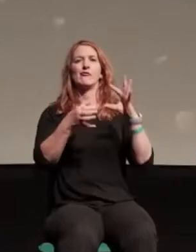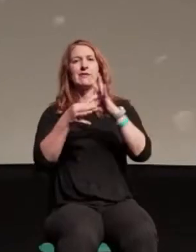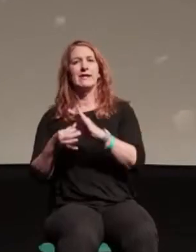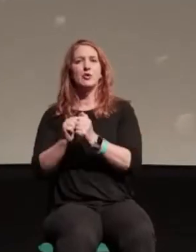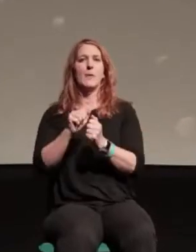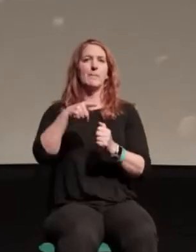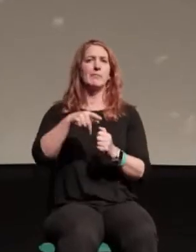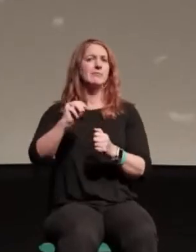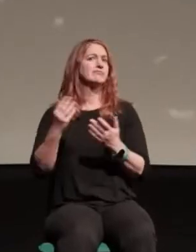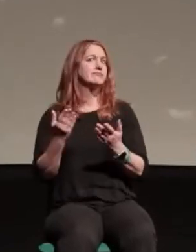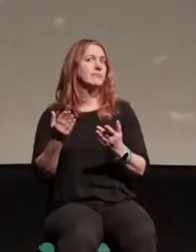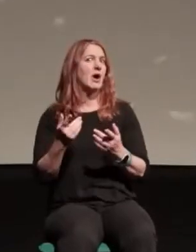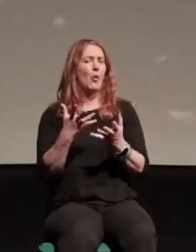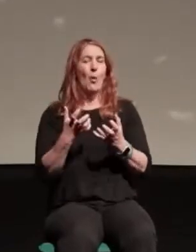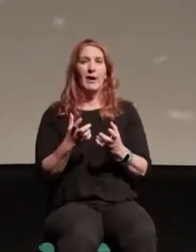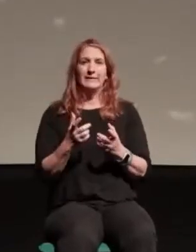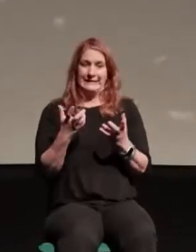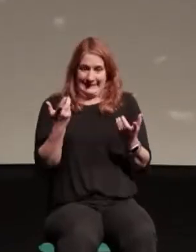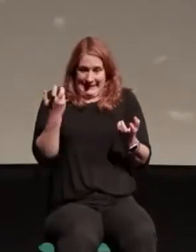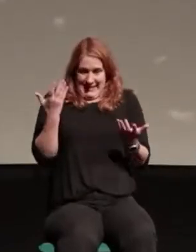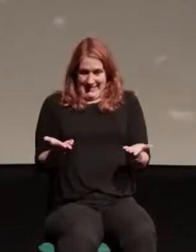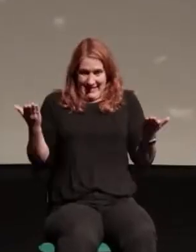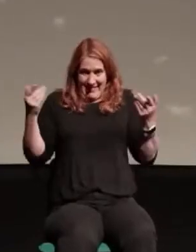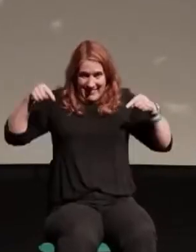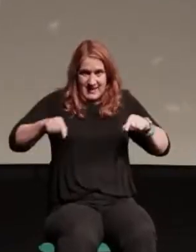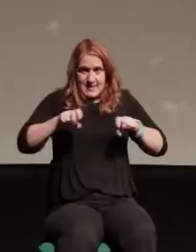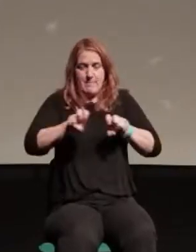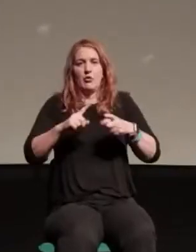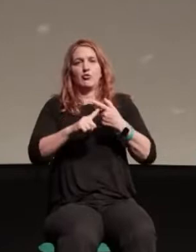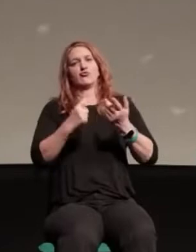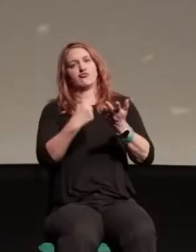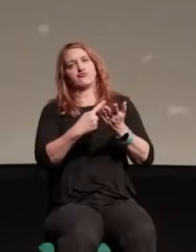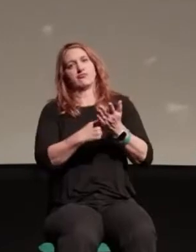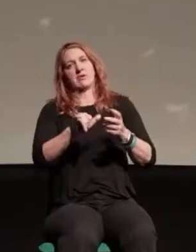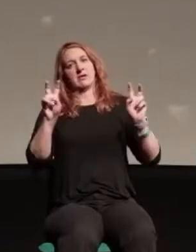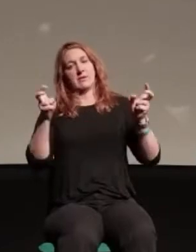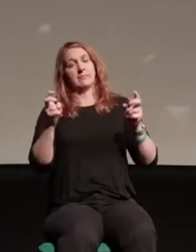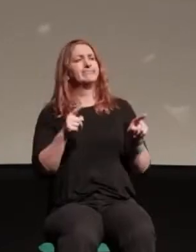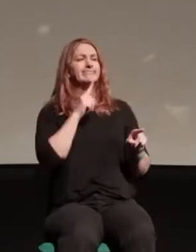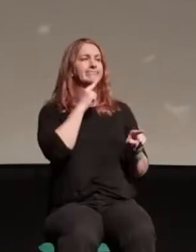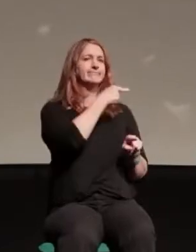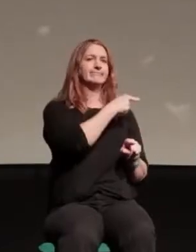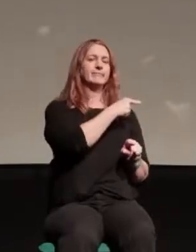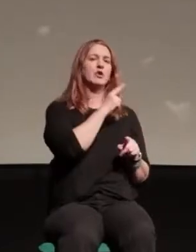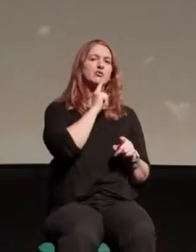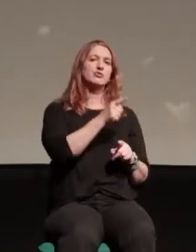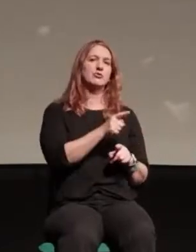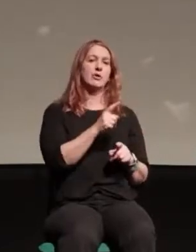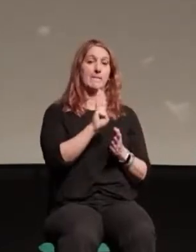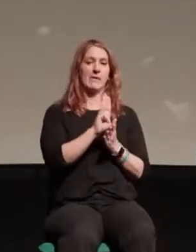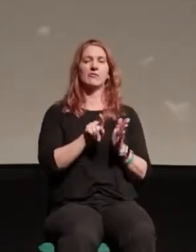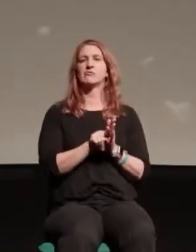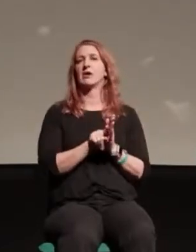actually really like to spend the bulk of our time on that part. Sure. Just as quick background, it was inspired